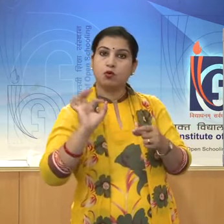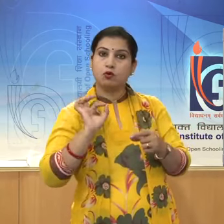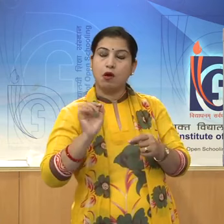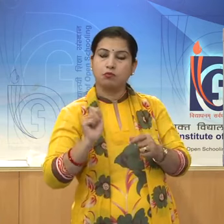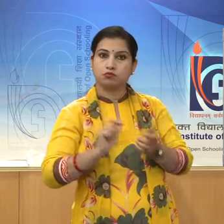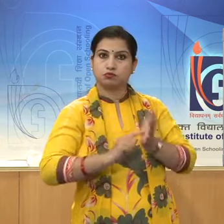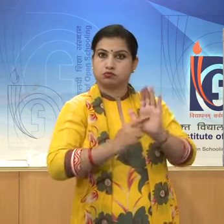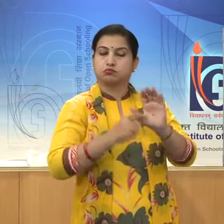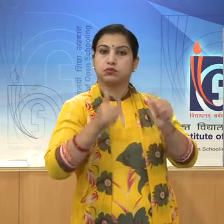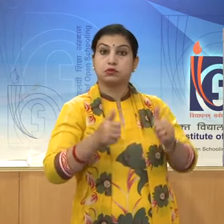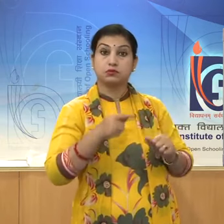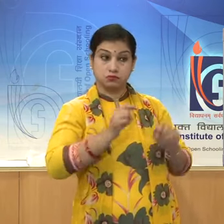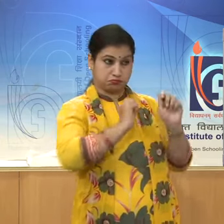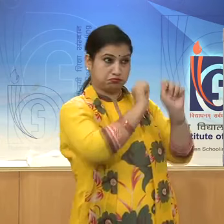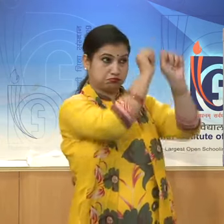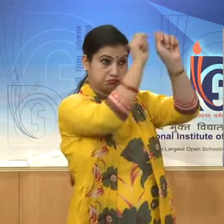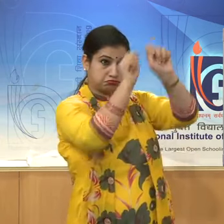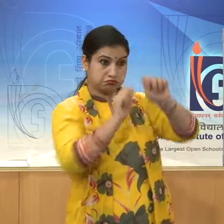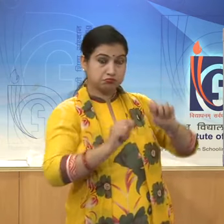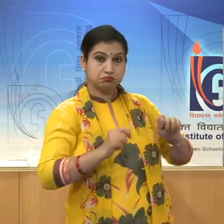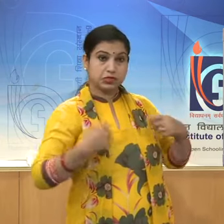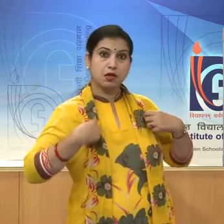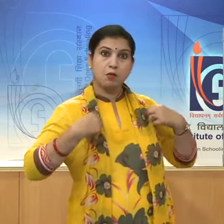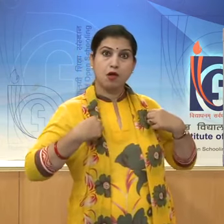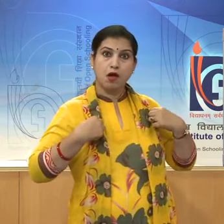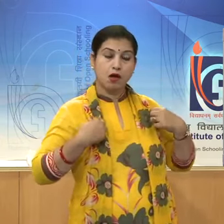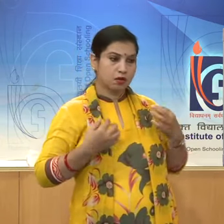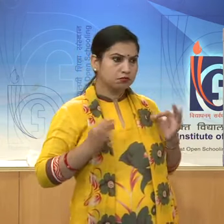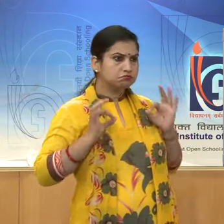The sculpture has unique drapery,